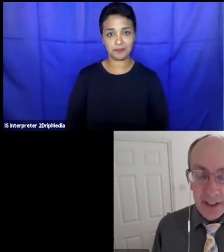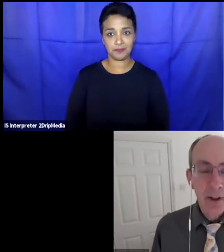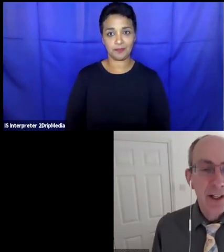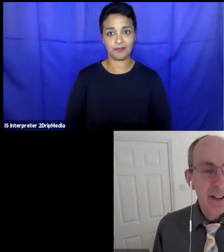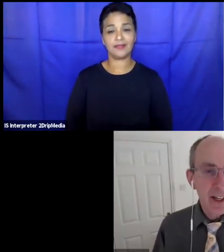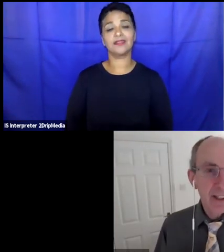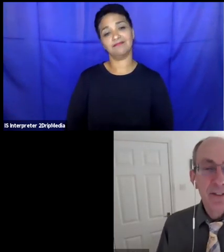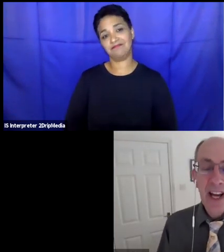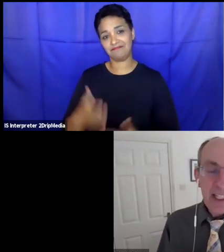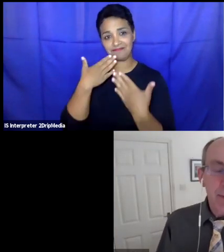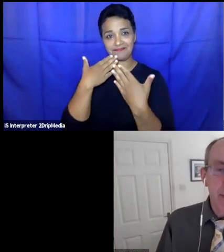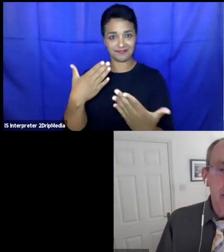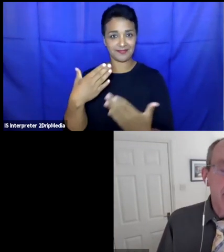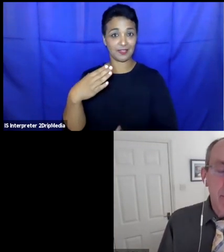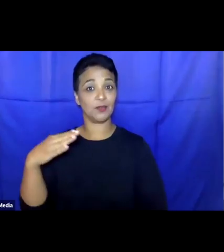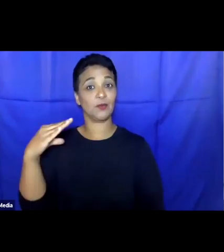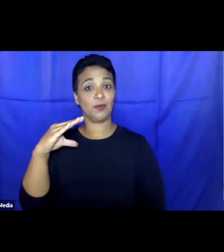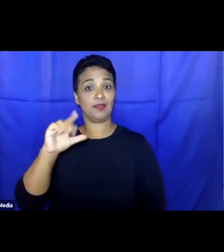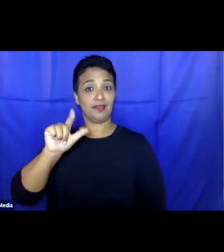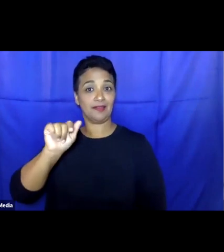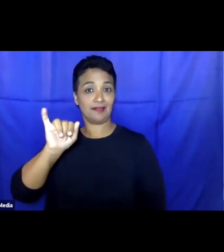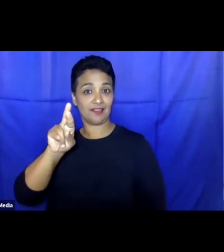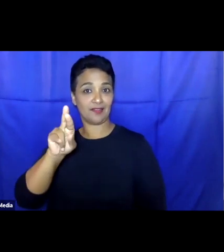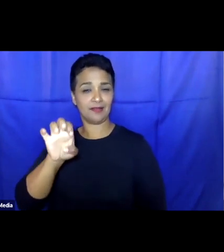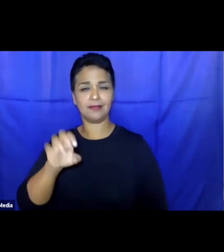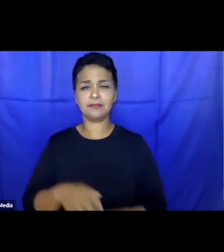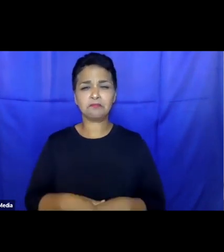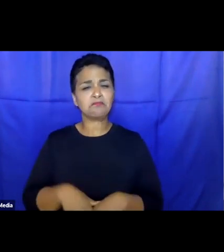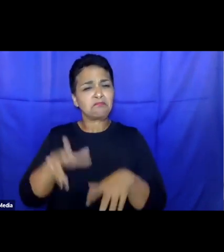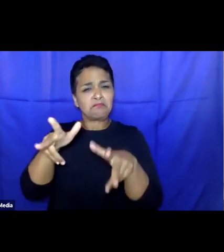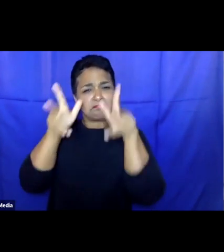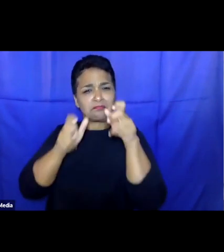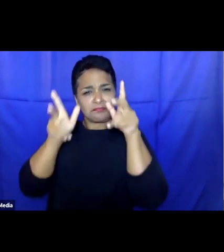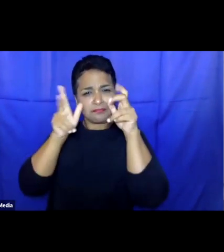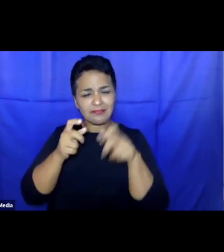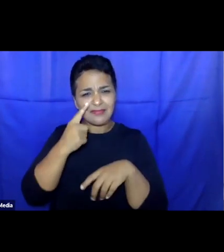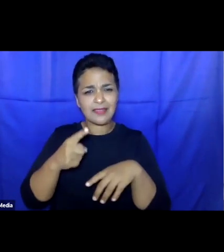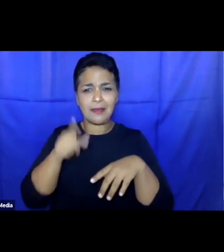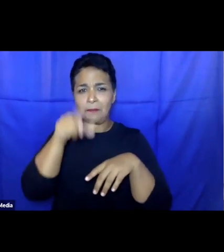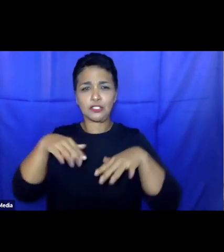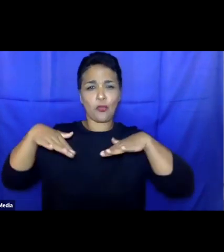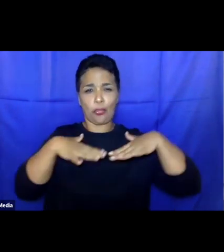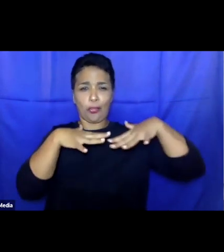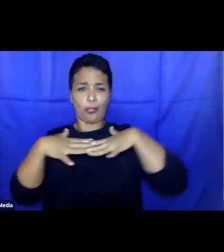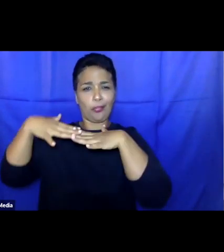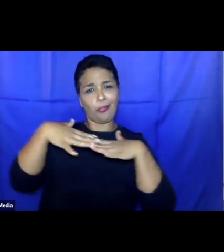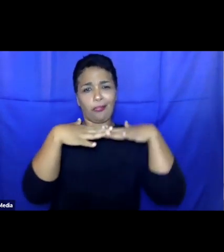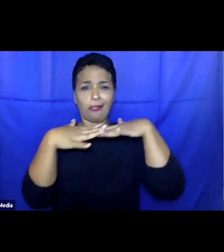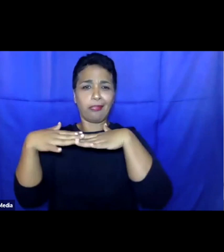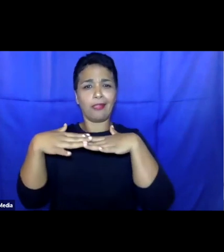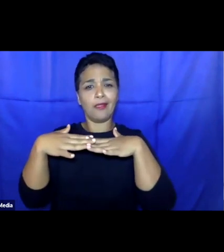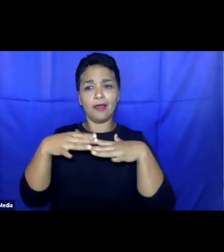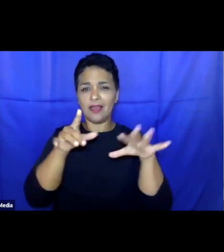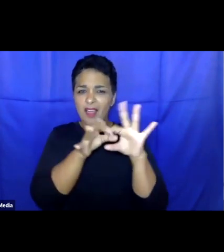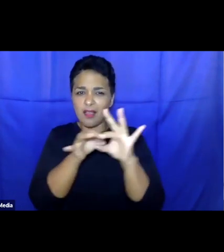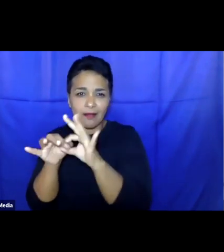Thank you, Claire. And for anybody moderately confused by the reference to penguins, it is the fact that